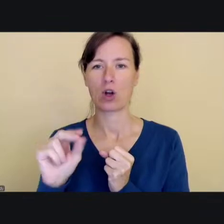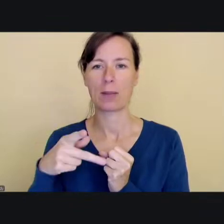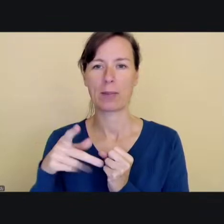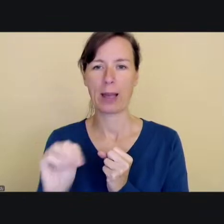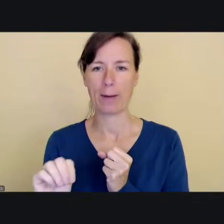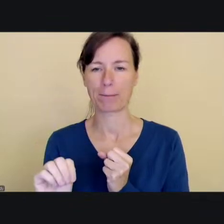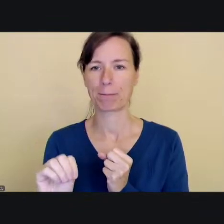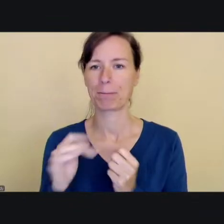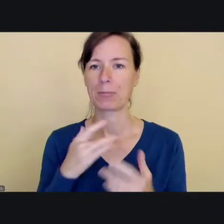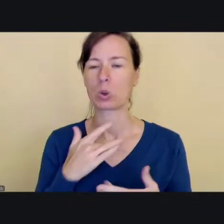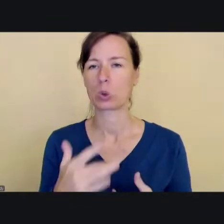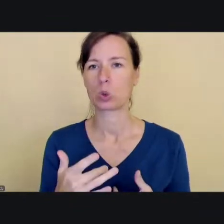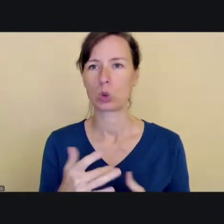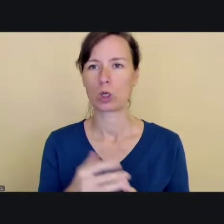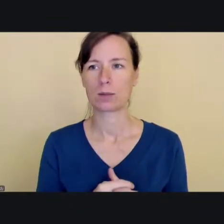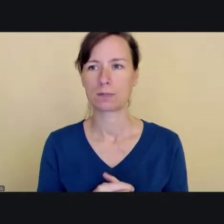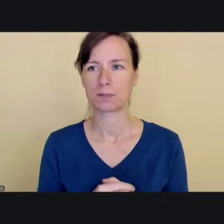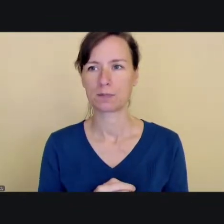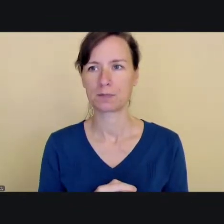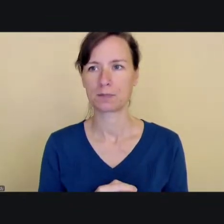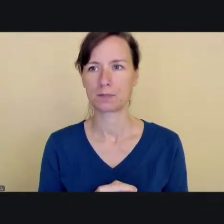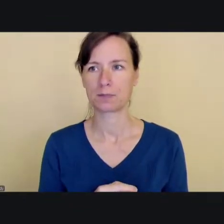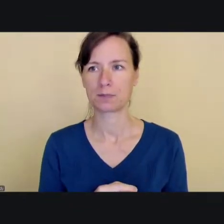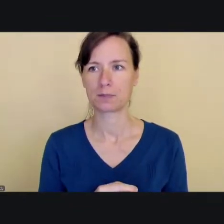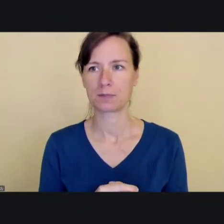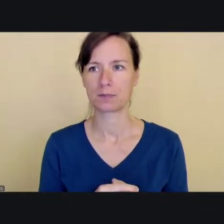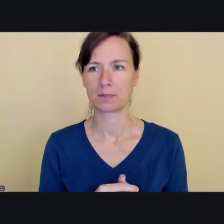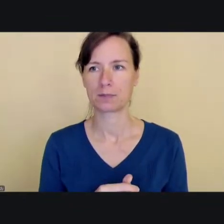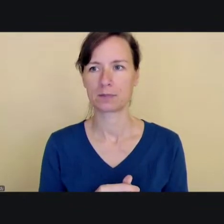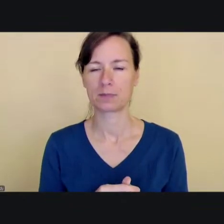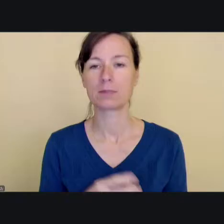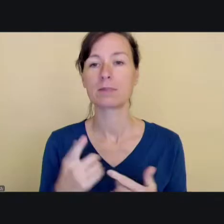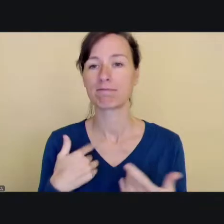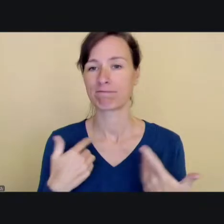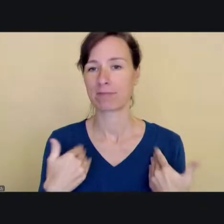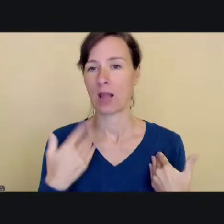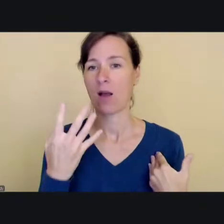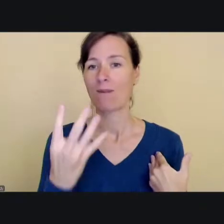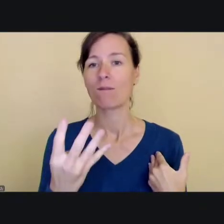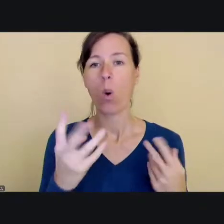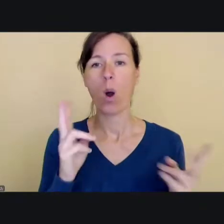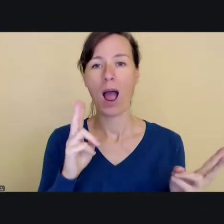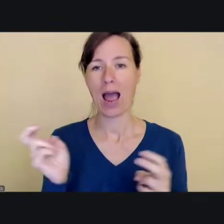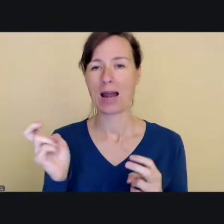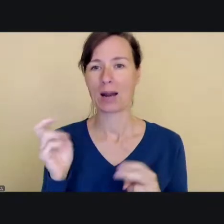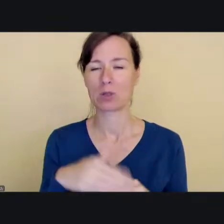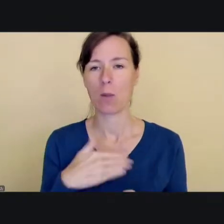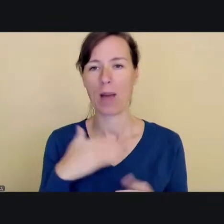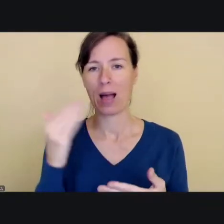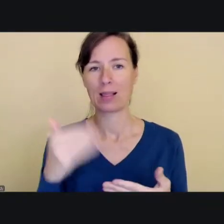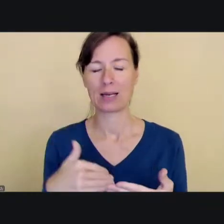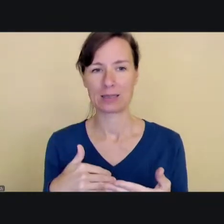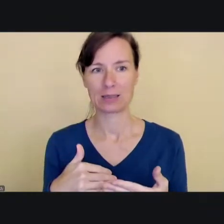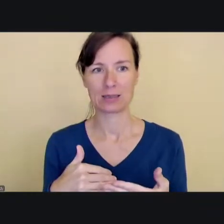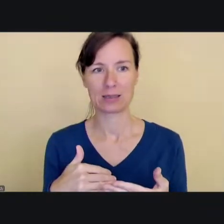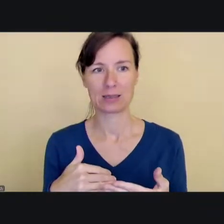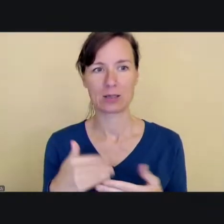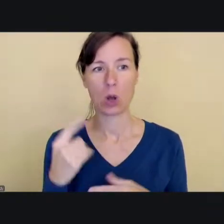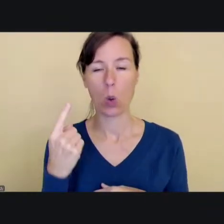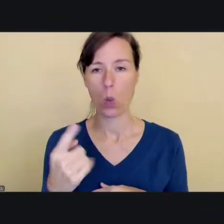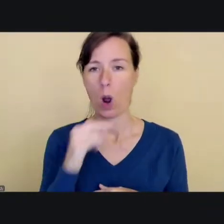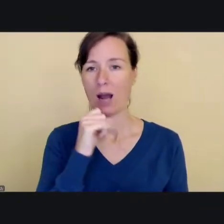usual. I have 4 items that I wrote down on my list. One is the Board of